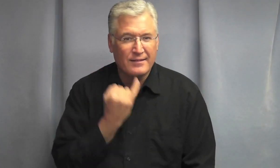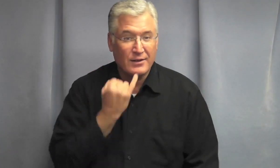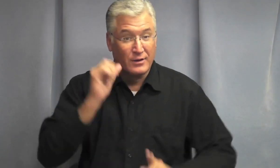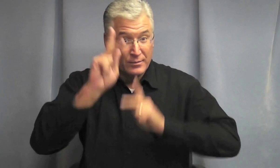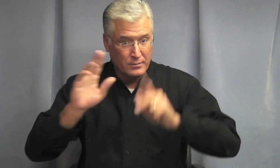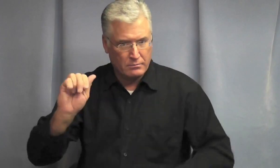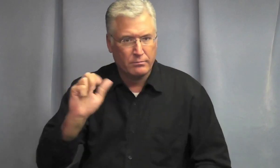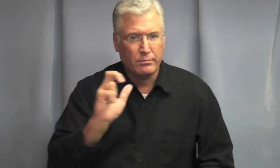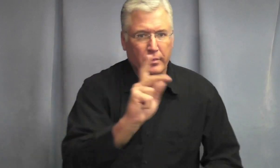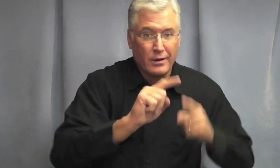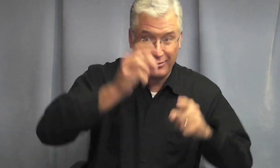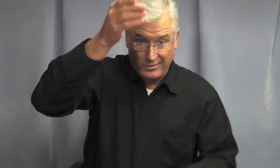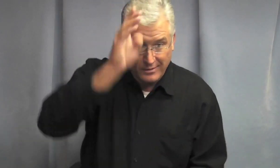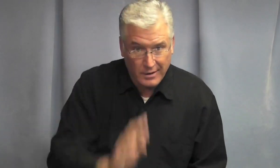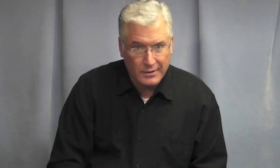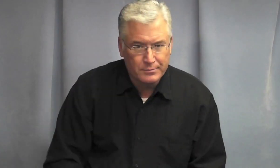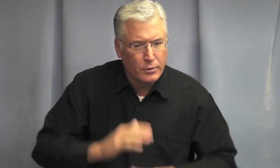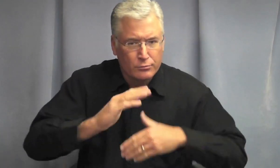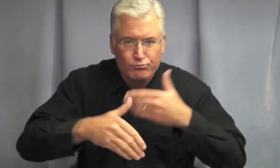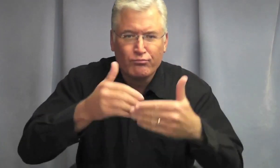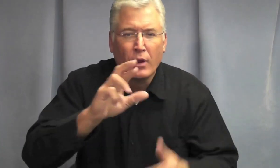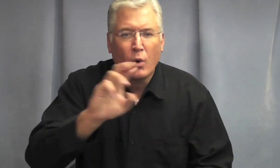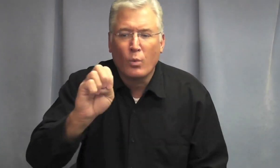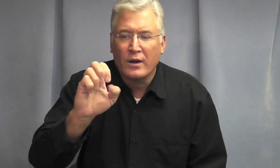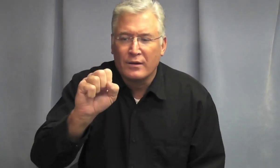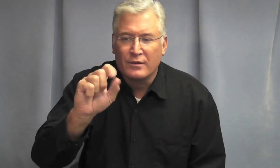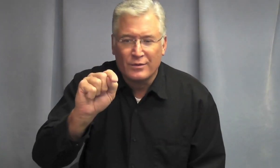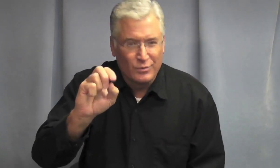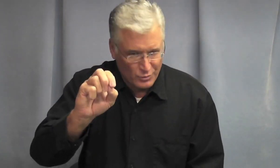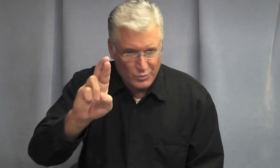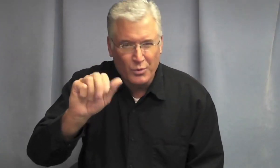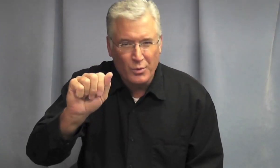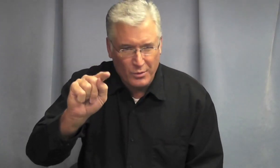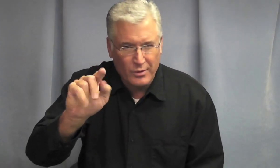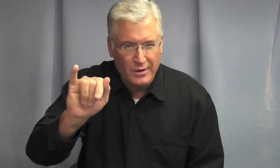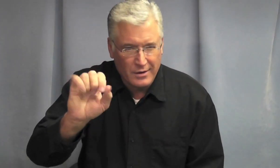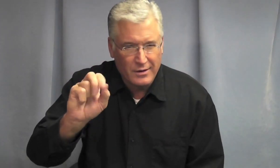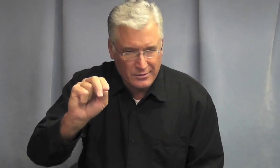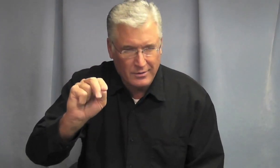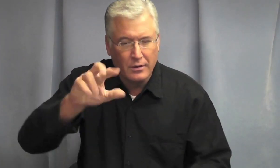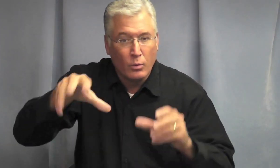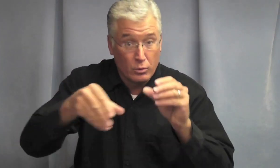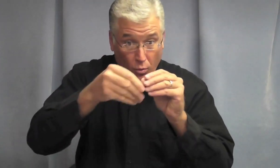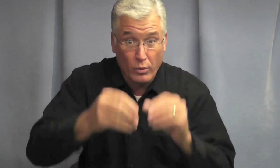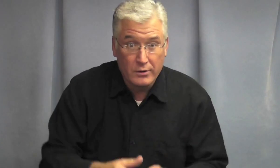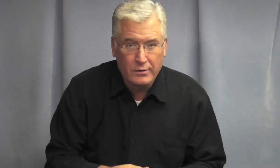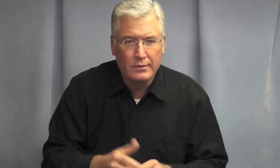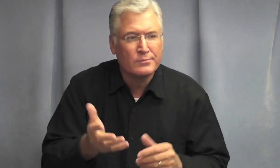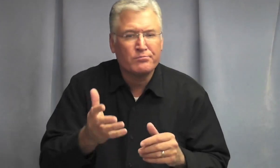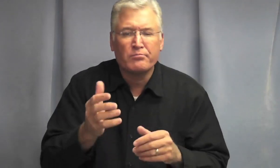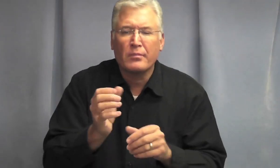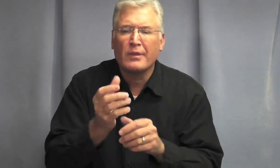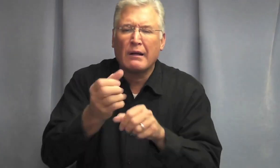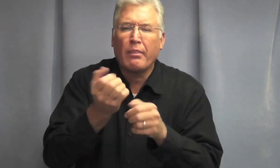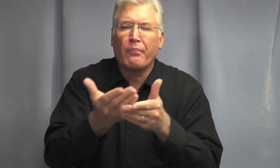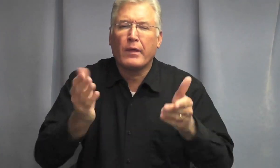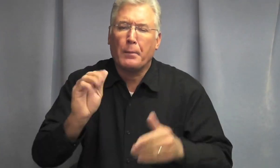up. The people of Israel, they wanted to come back to God. They wanted to. They wanted to be restored